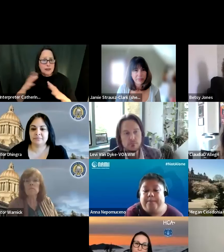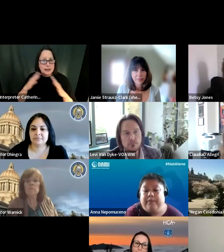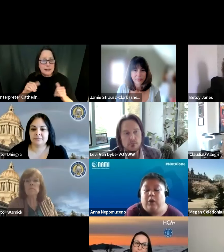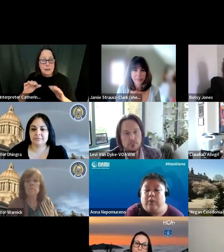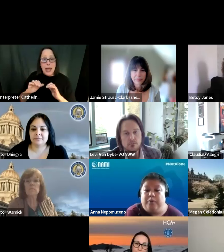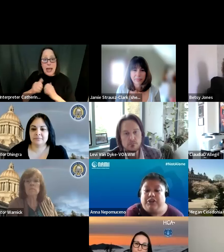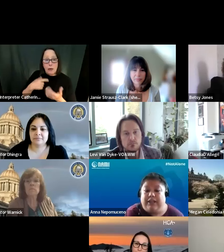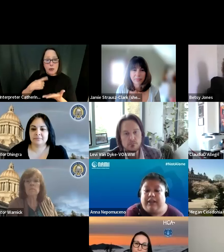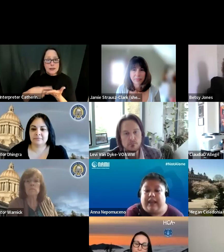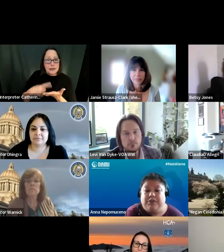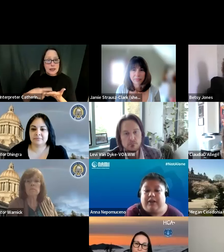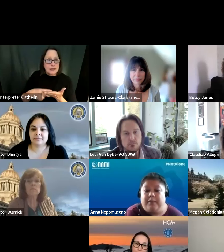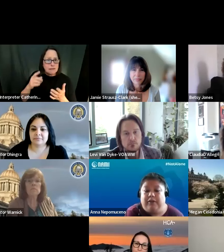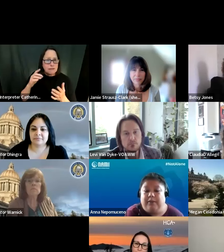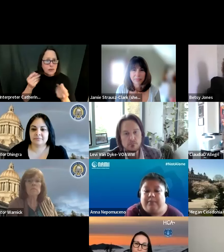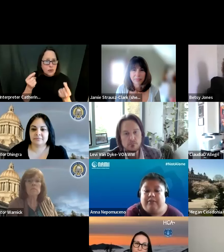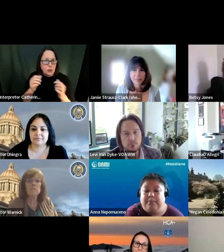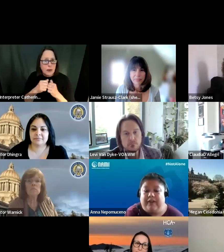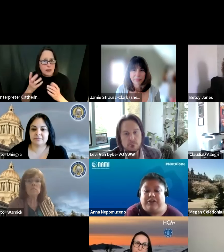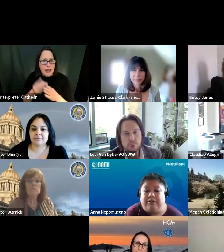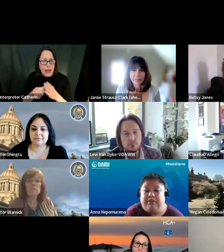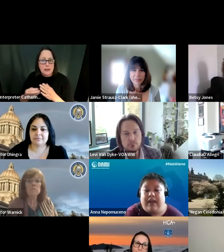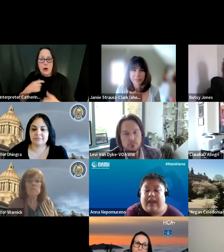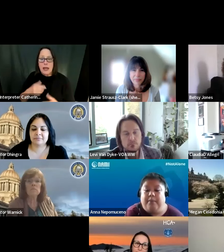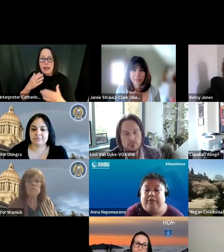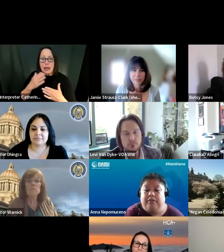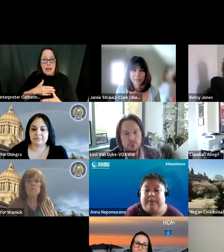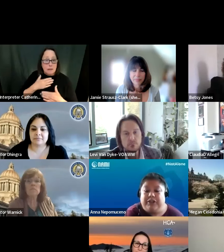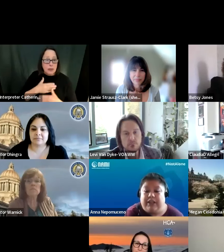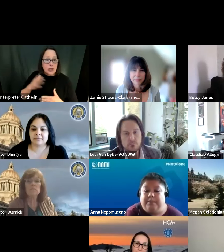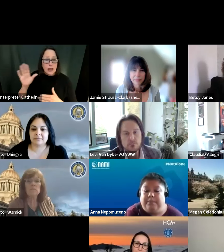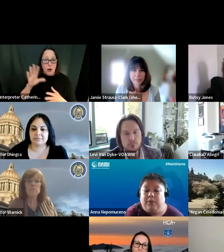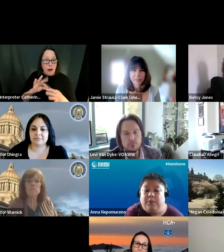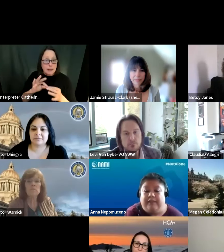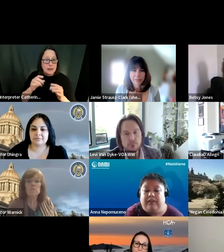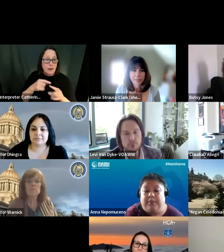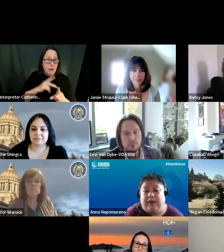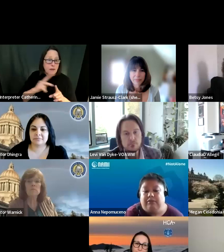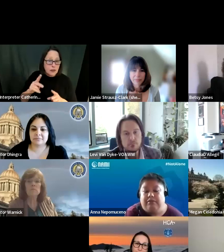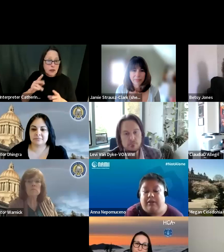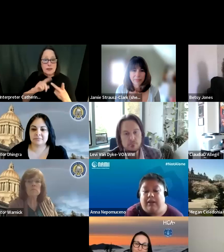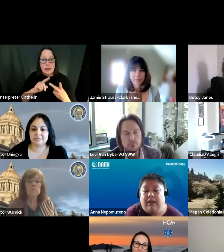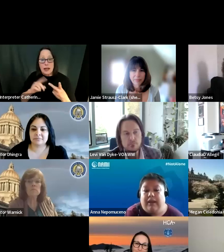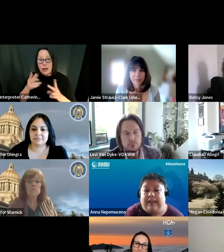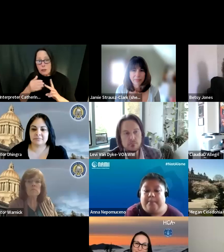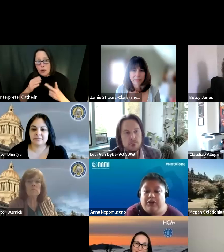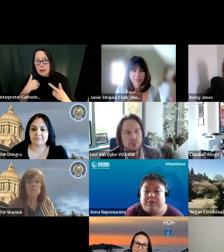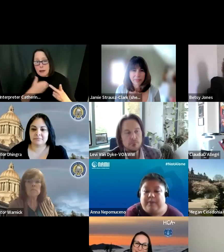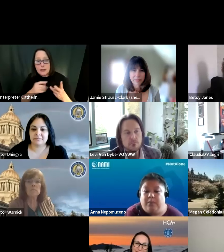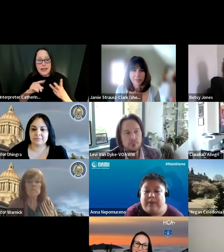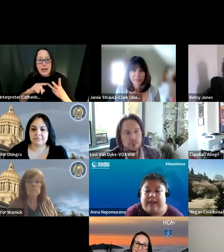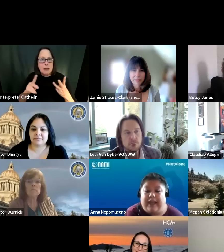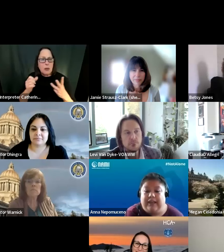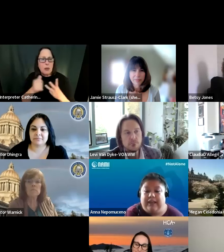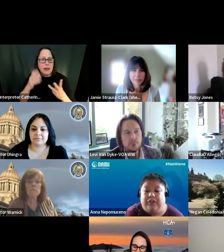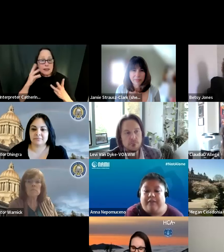gaps. We appreciate the engagement of community members and professionals, and most especially people with lived experience. At the March